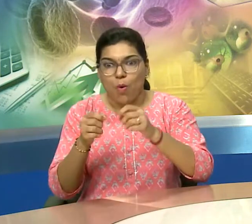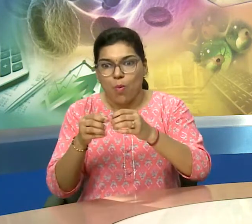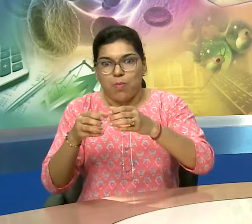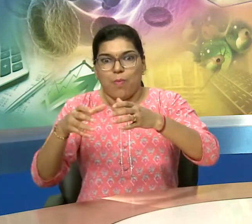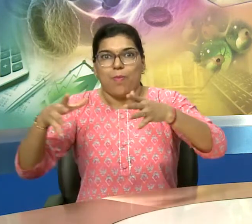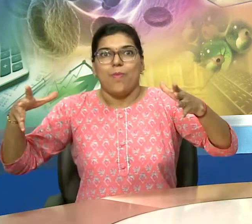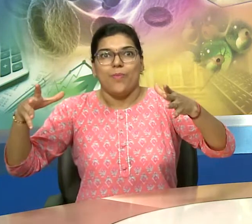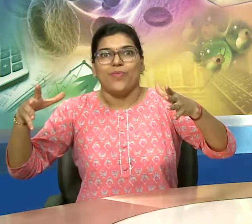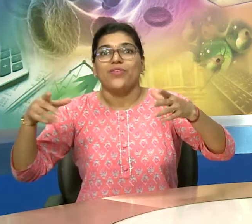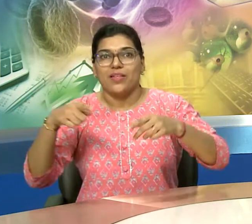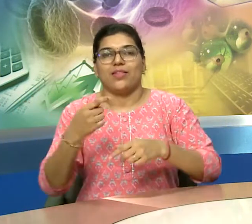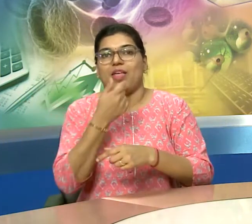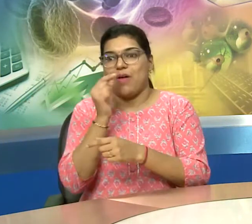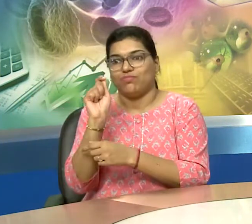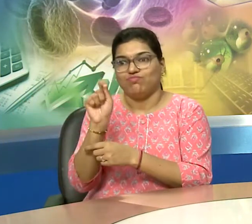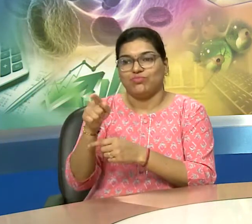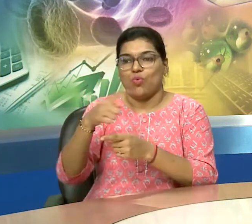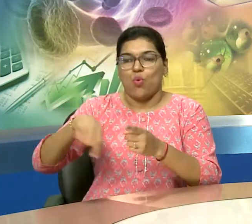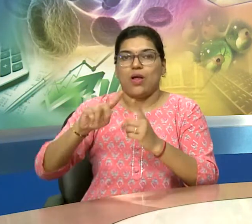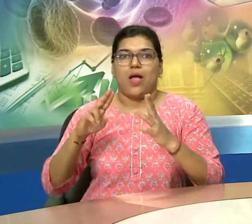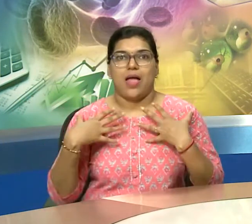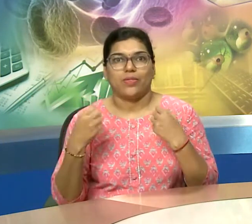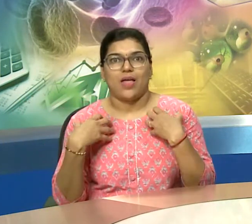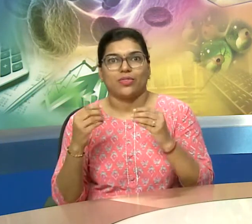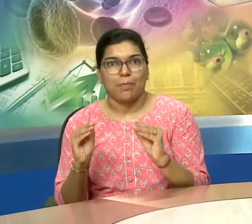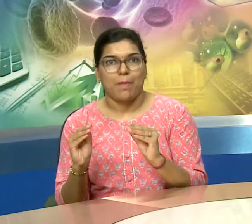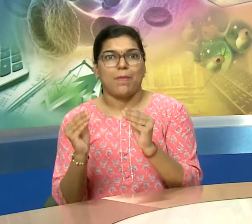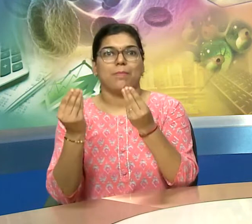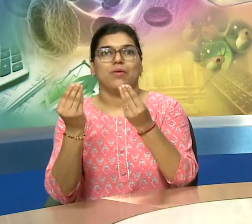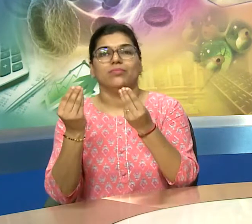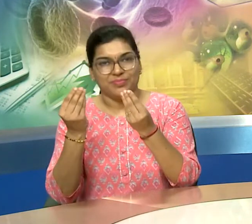longevity has increased now, because now they are in good health.